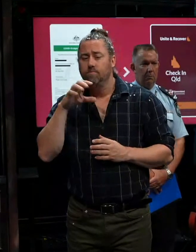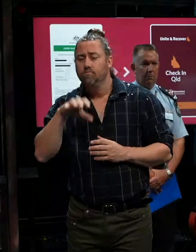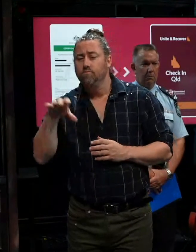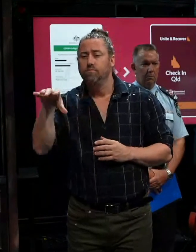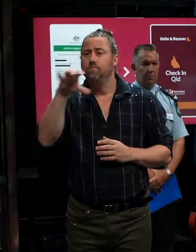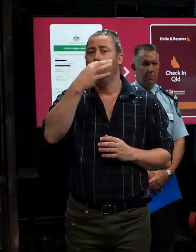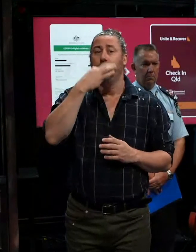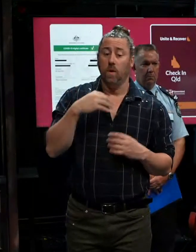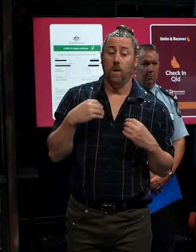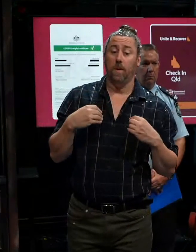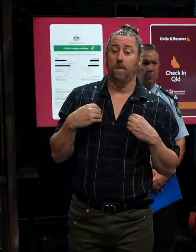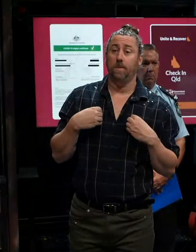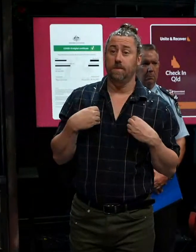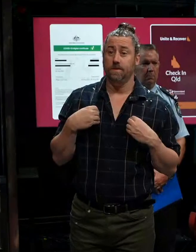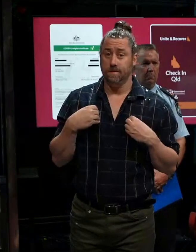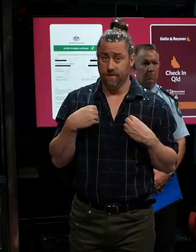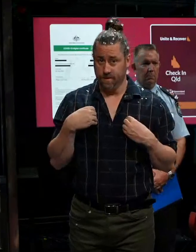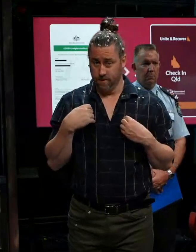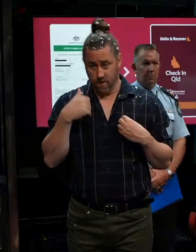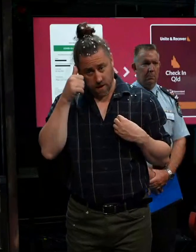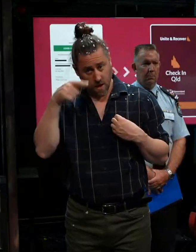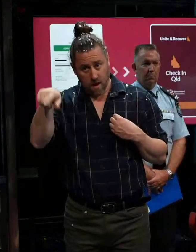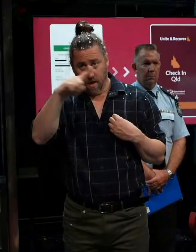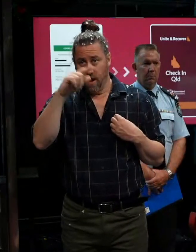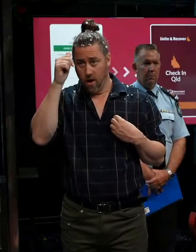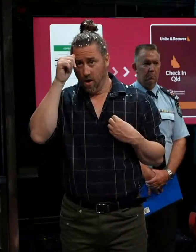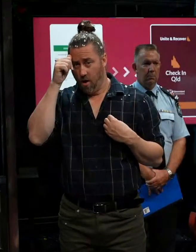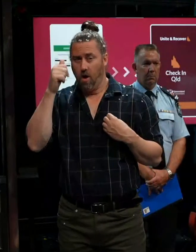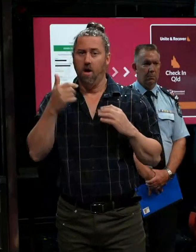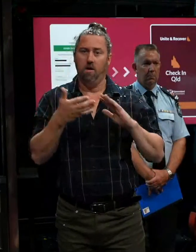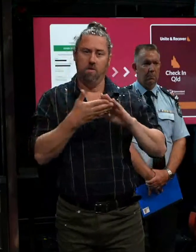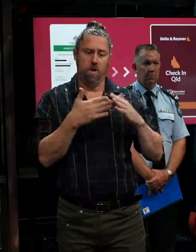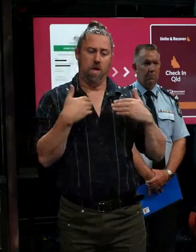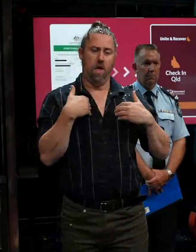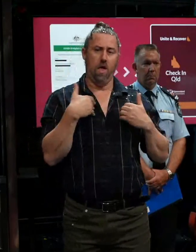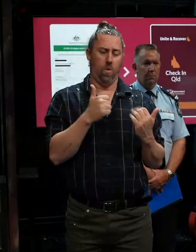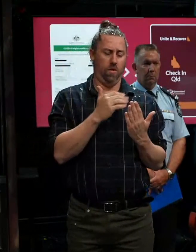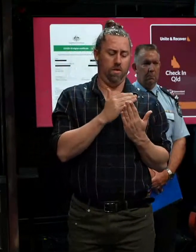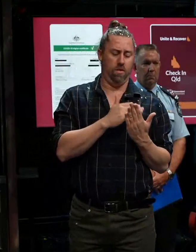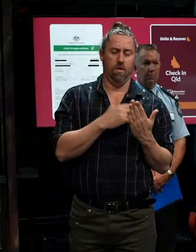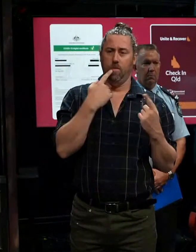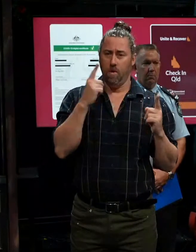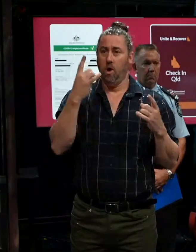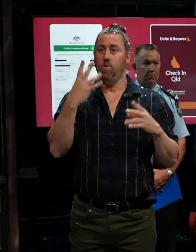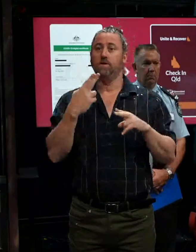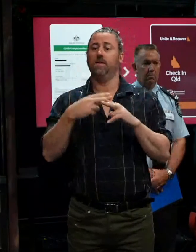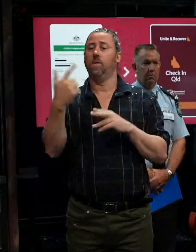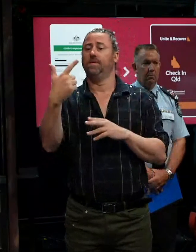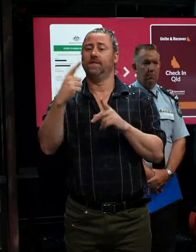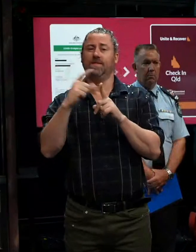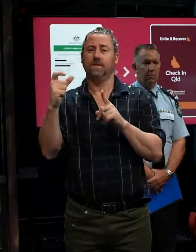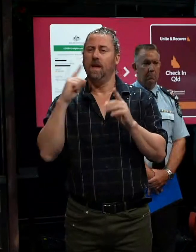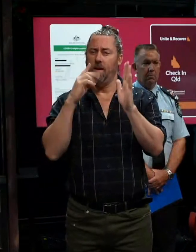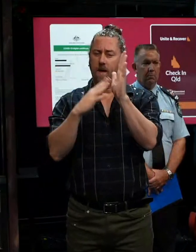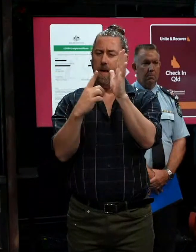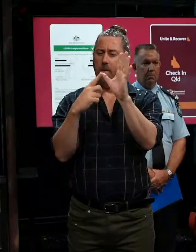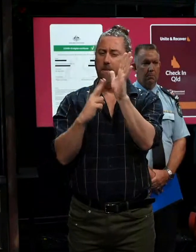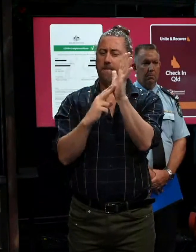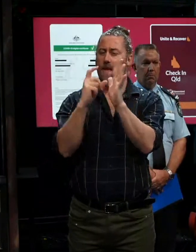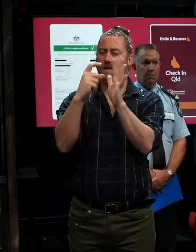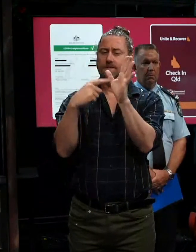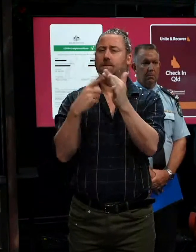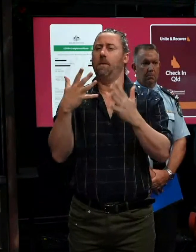particular businesses that have been identified in the health directive as part of the mandate for the 17th of December. This is just an easier way